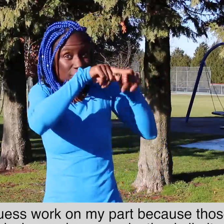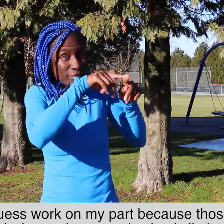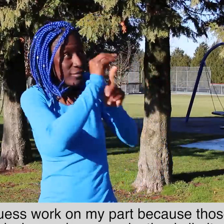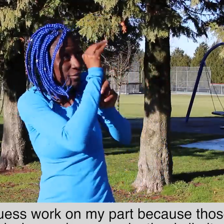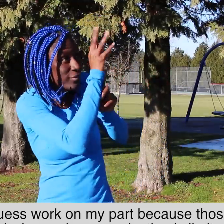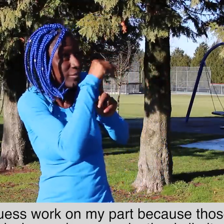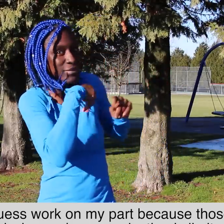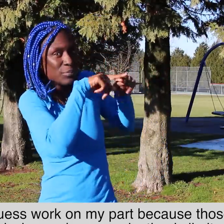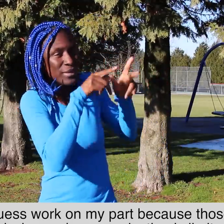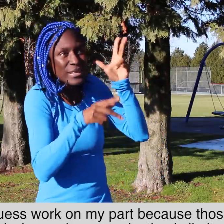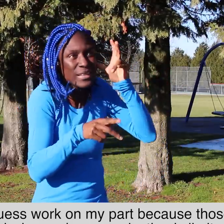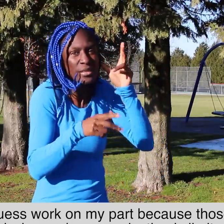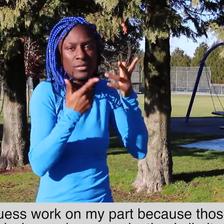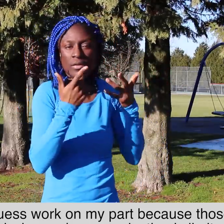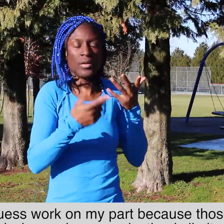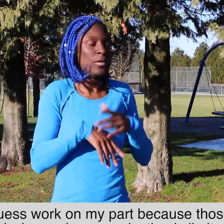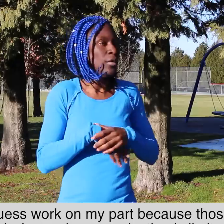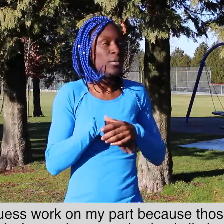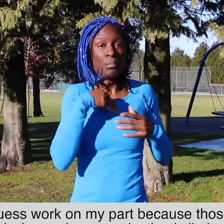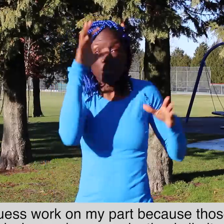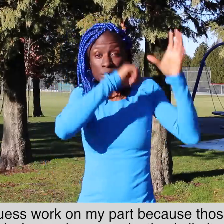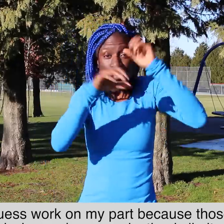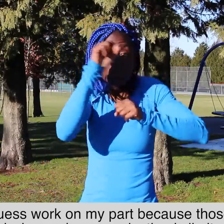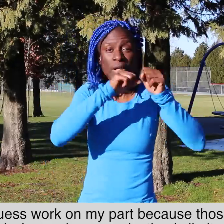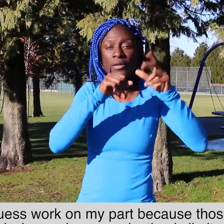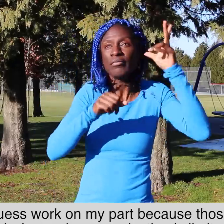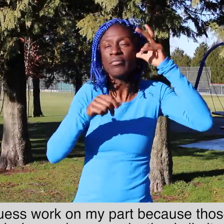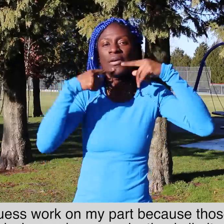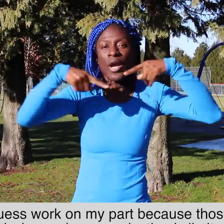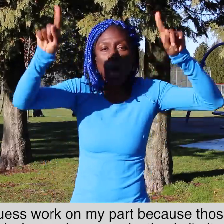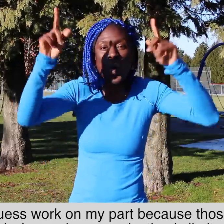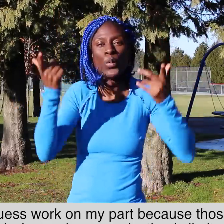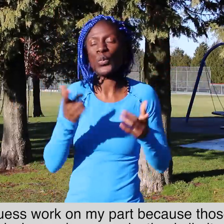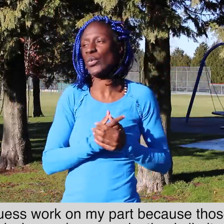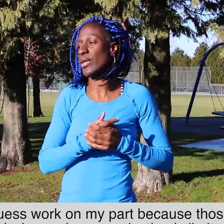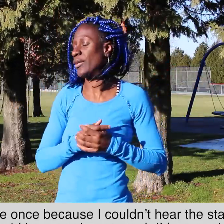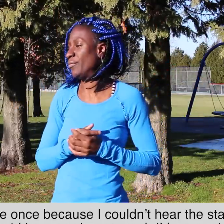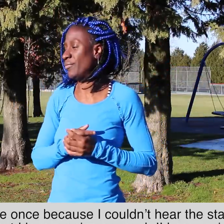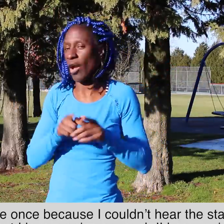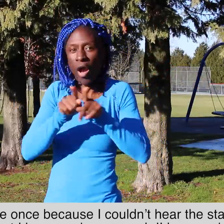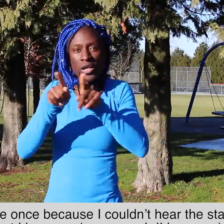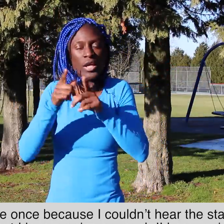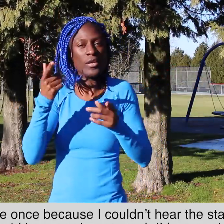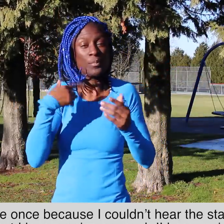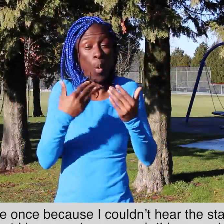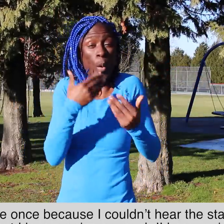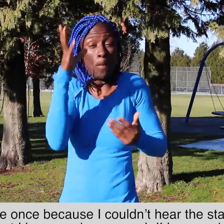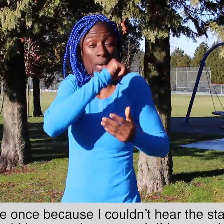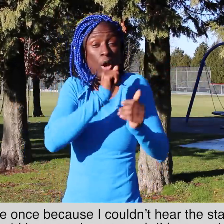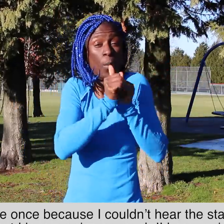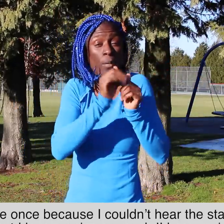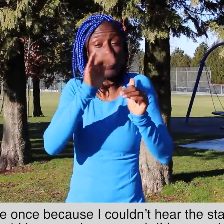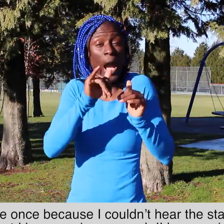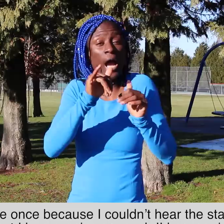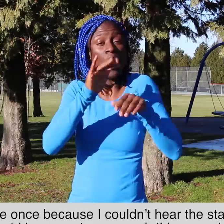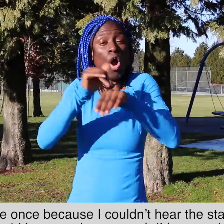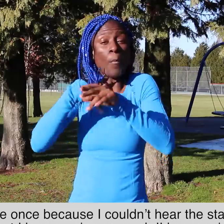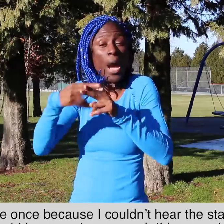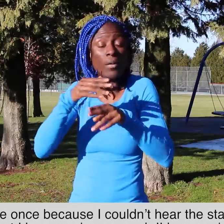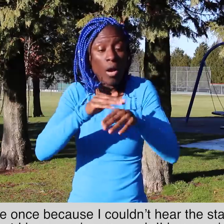of guesswork on my part because those visual cues are missing and communication is limited. I almost missed a race once because I couldn't hear the